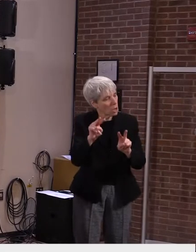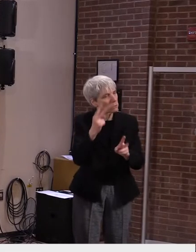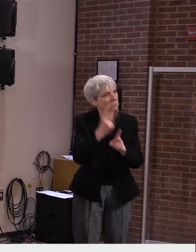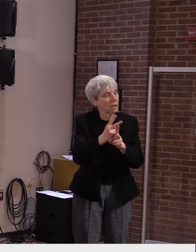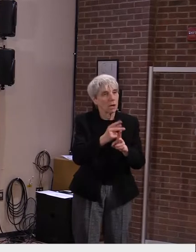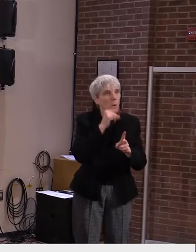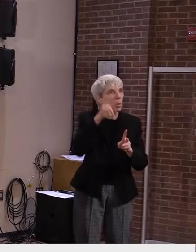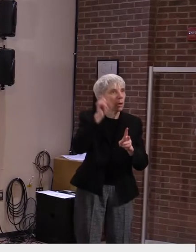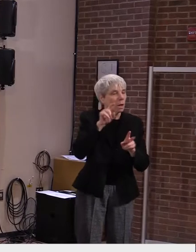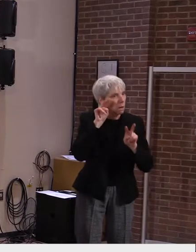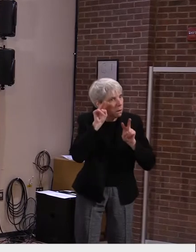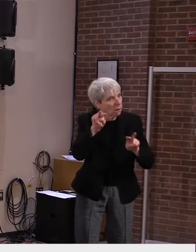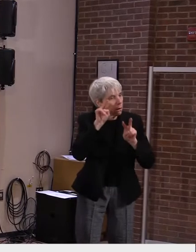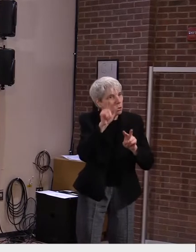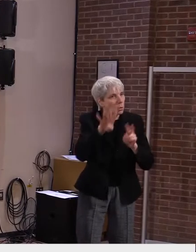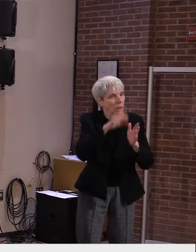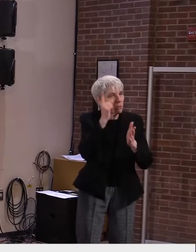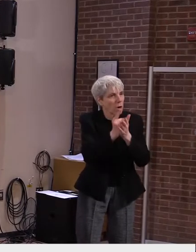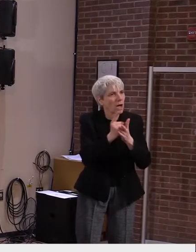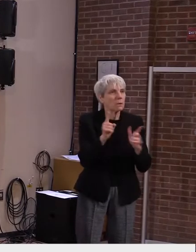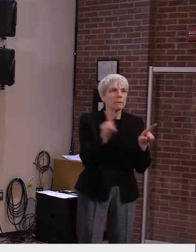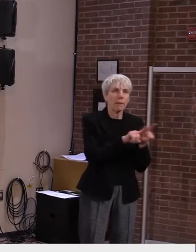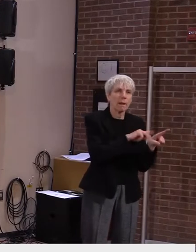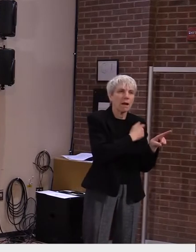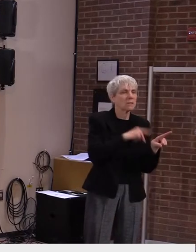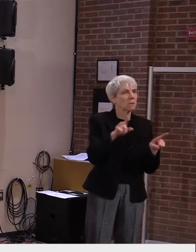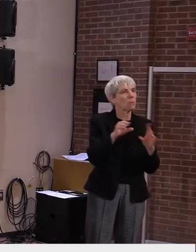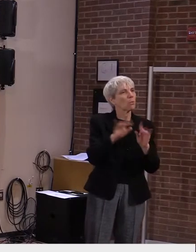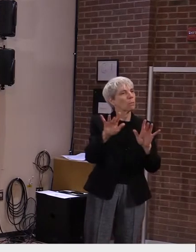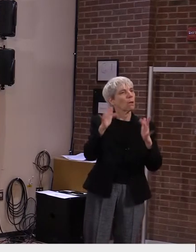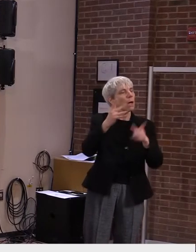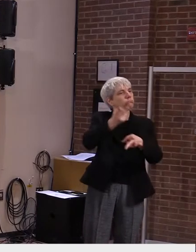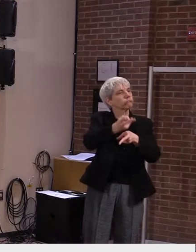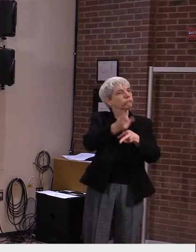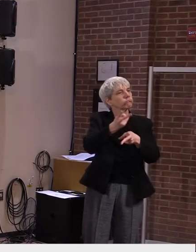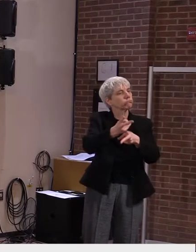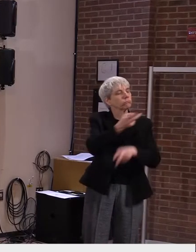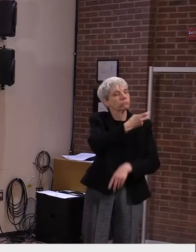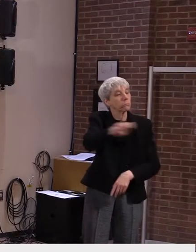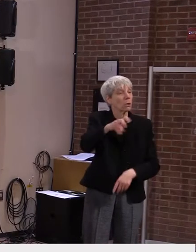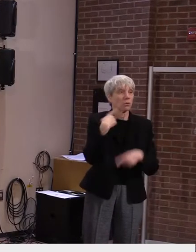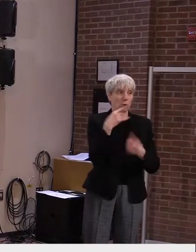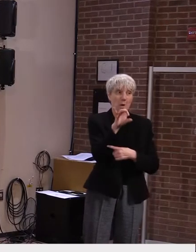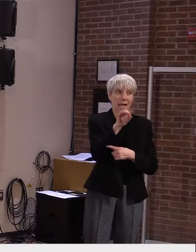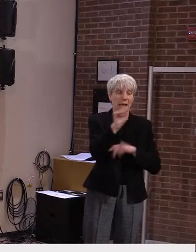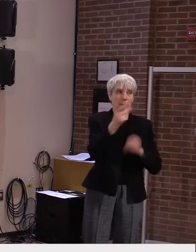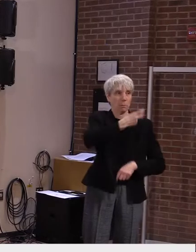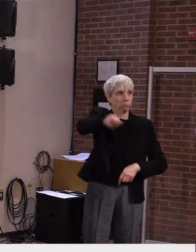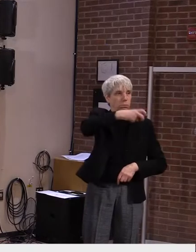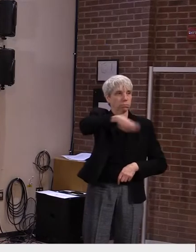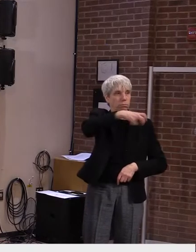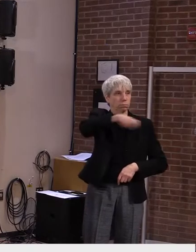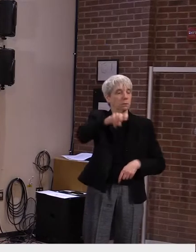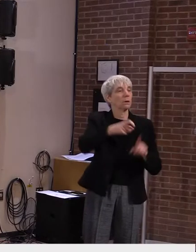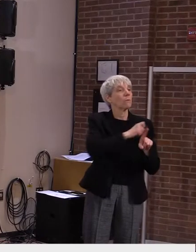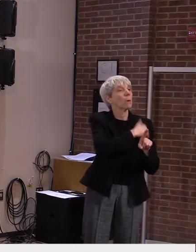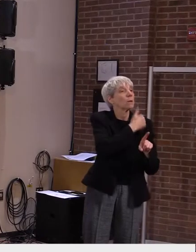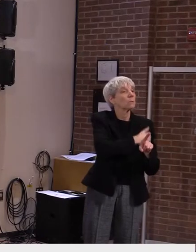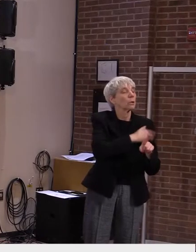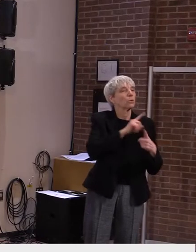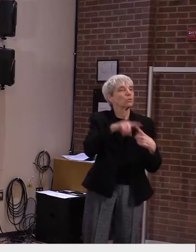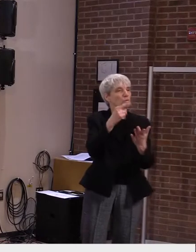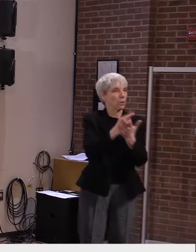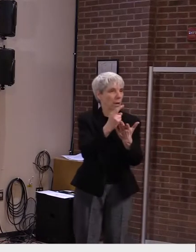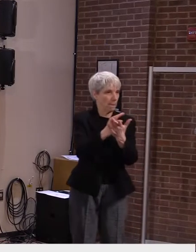not hospital care. So 80 patients have been moved out of there. We plan to move another